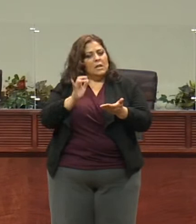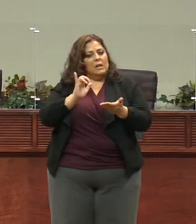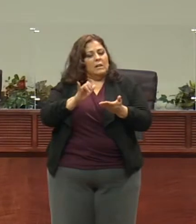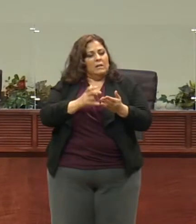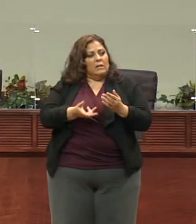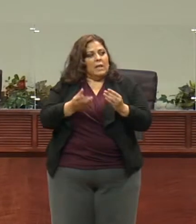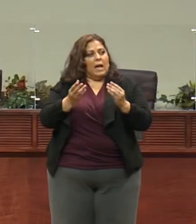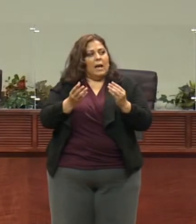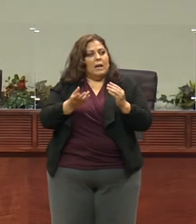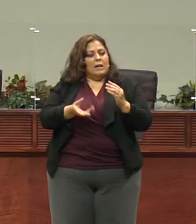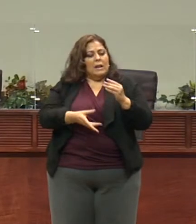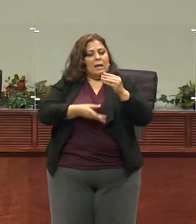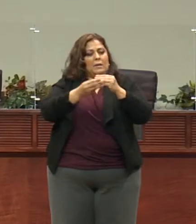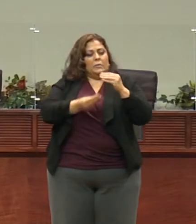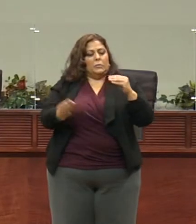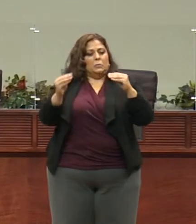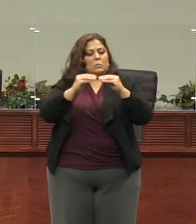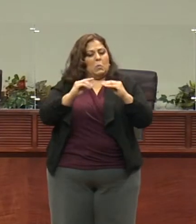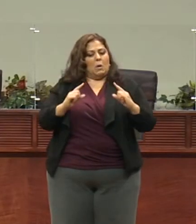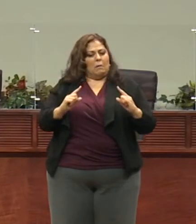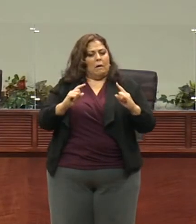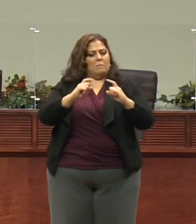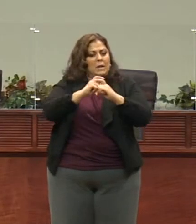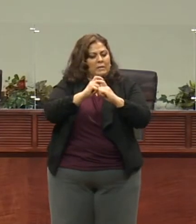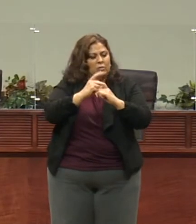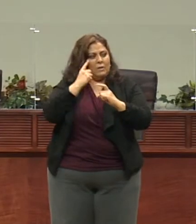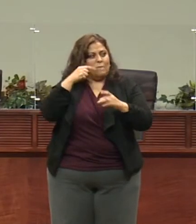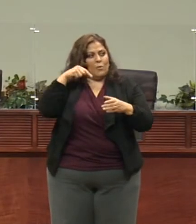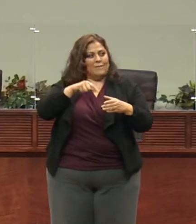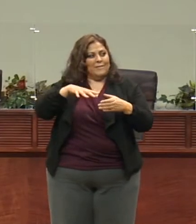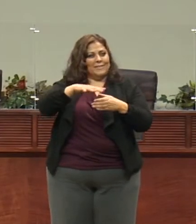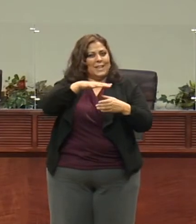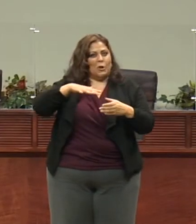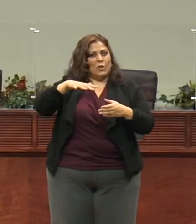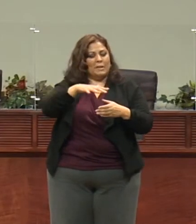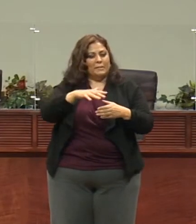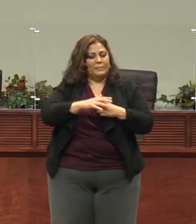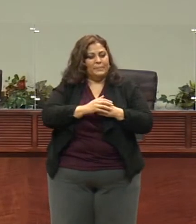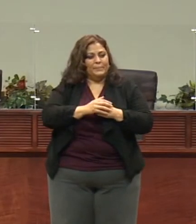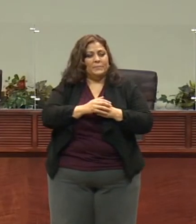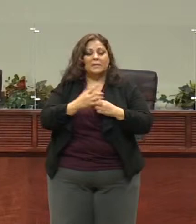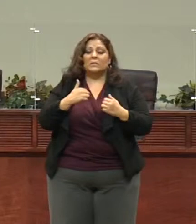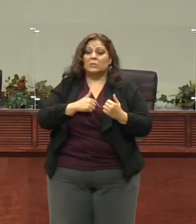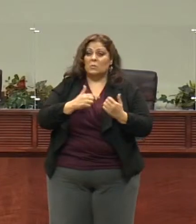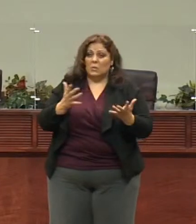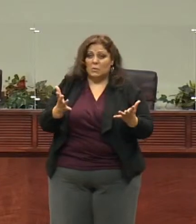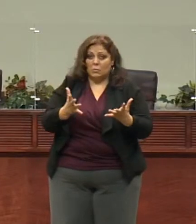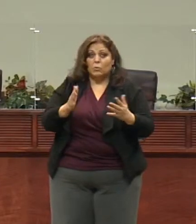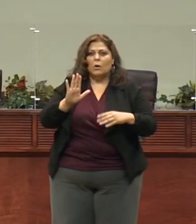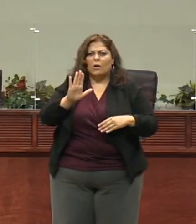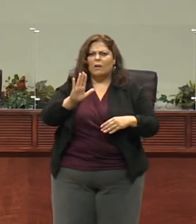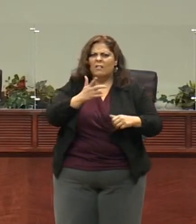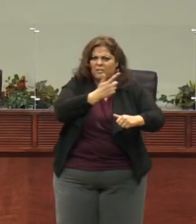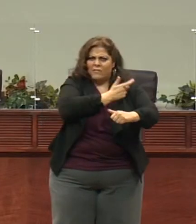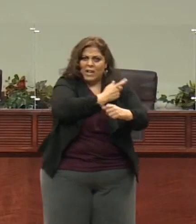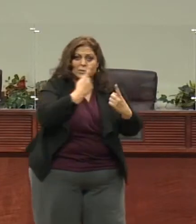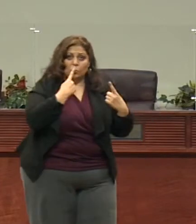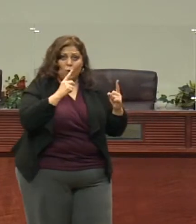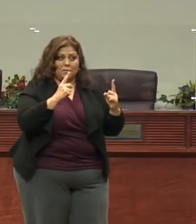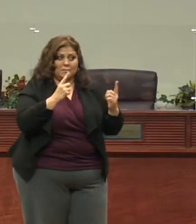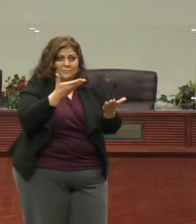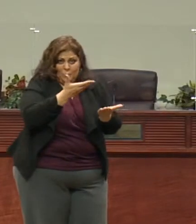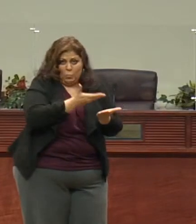us. So our encouragement is we know that the vaccine works. You've heard